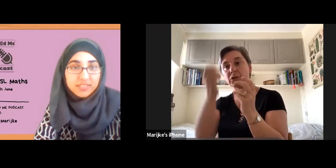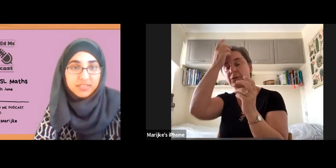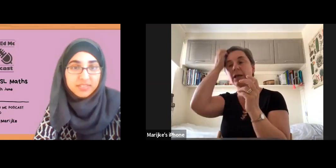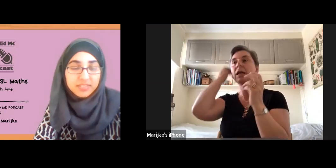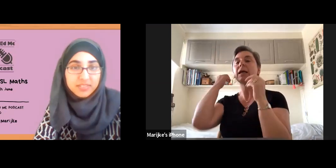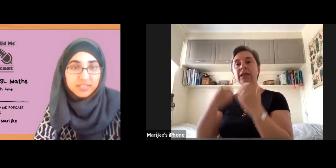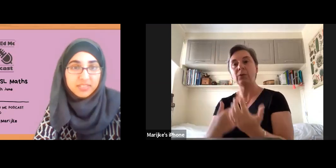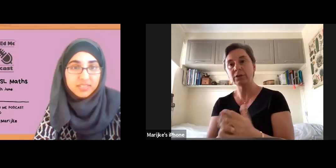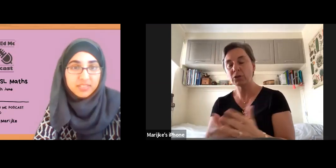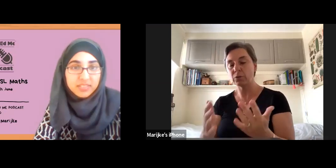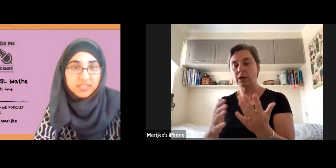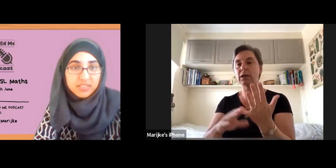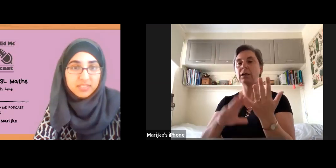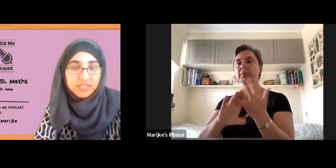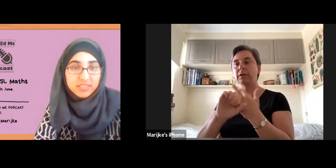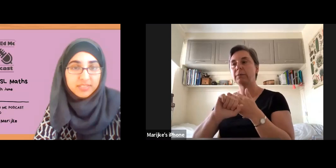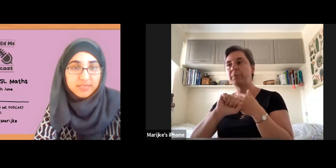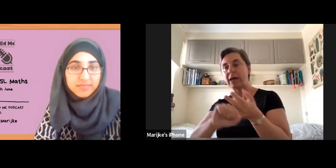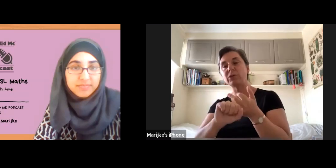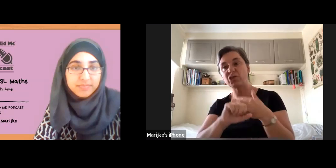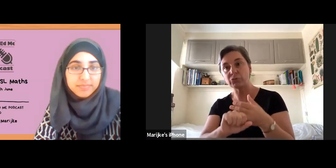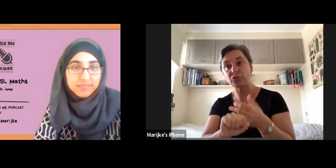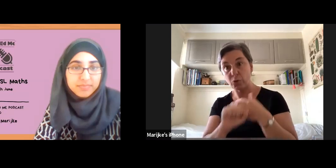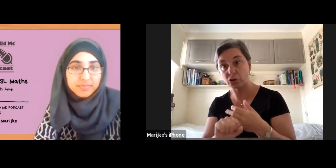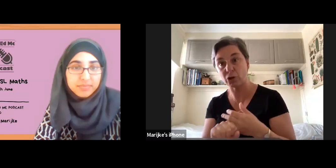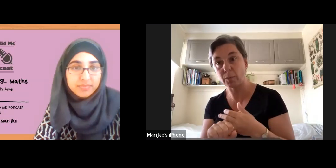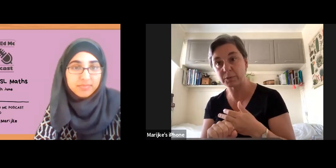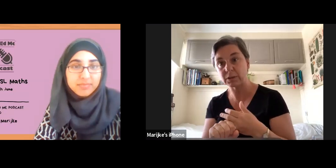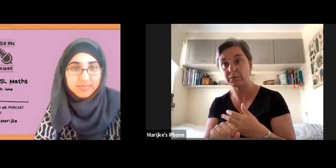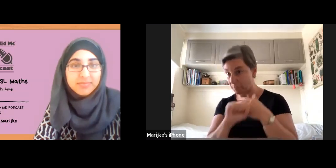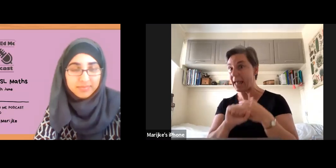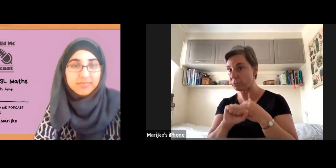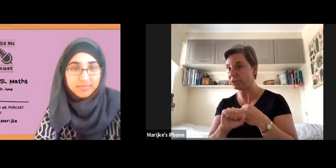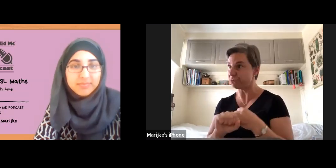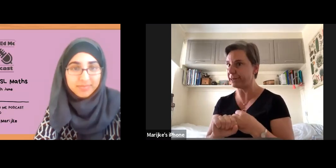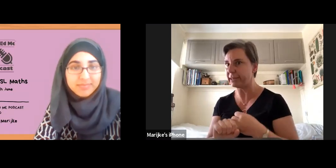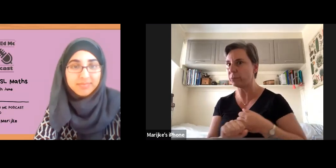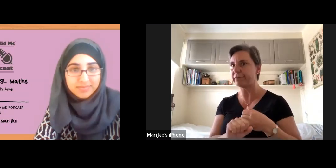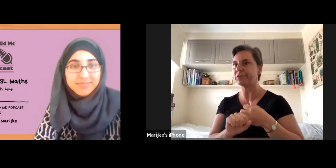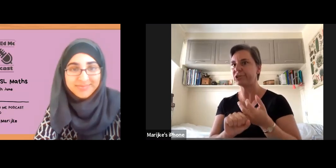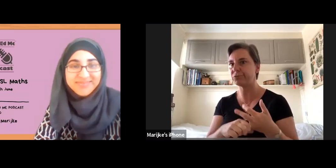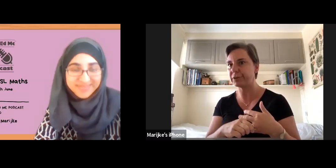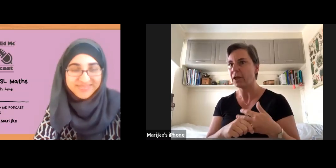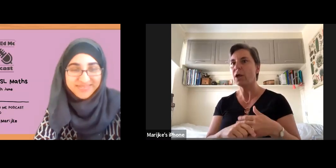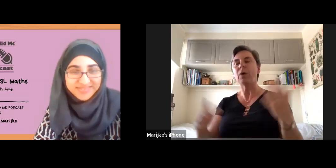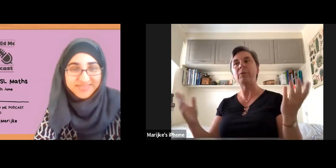lockdown is I want to do parents and children's workshops for parents, really, more than for the children, where we